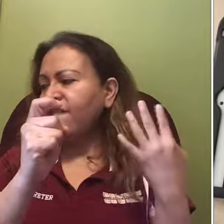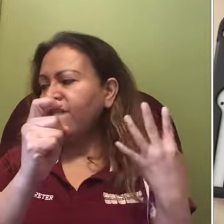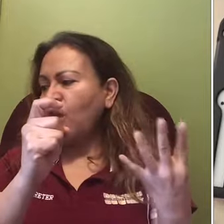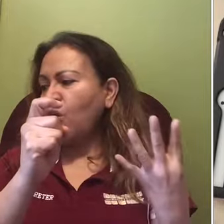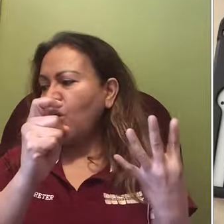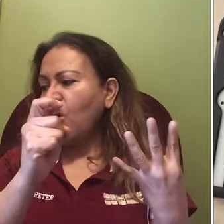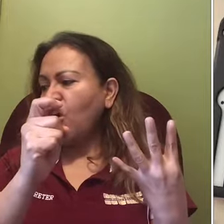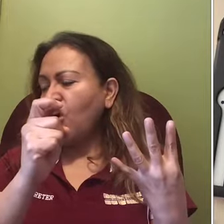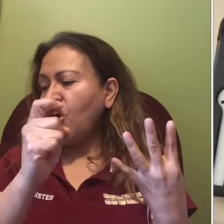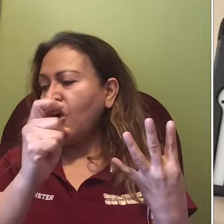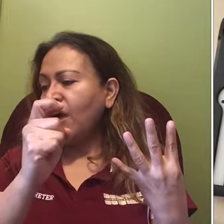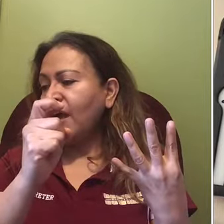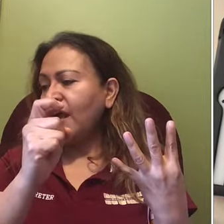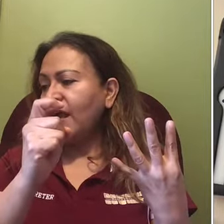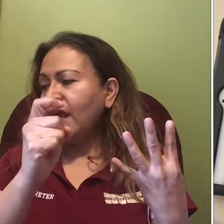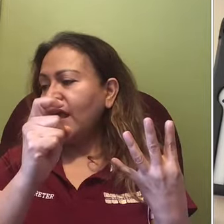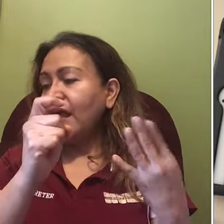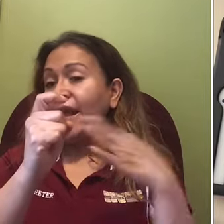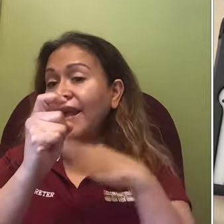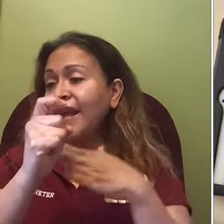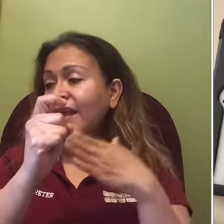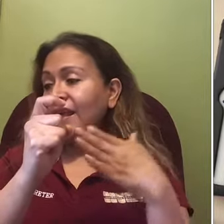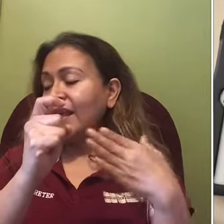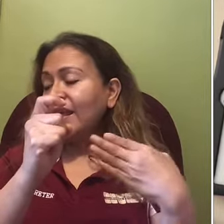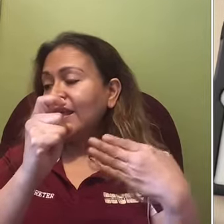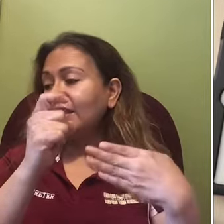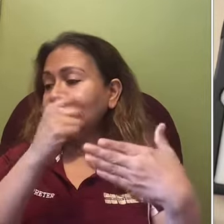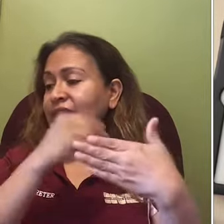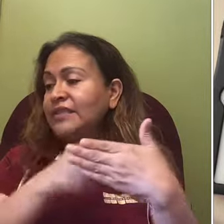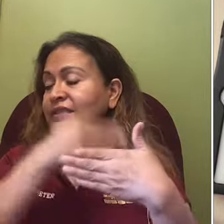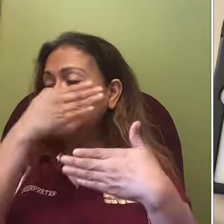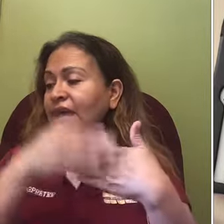4, and the adjacent side